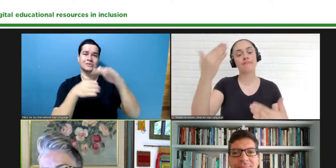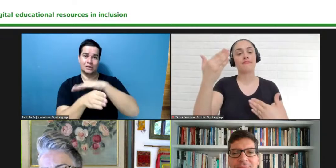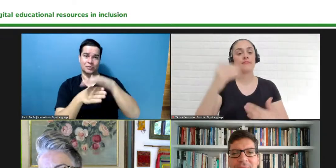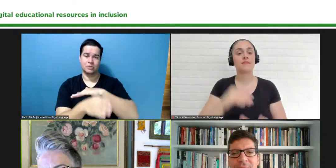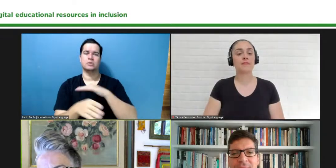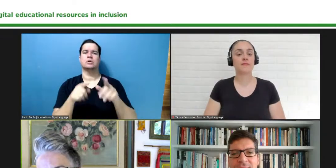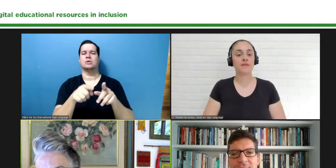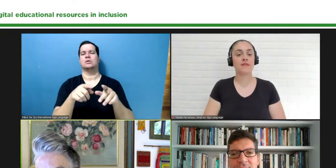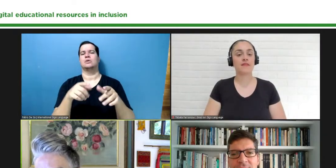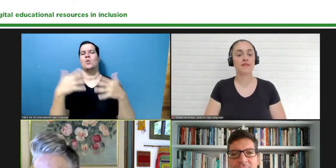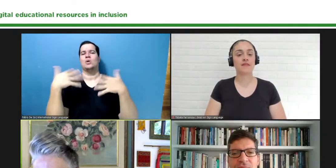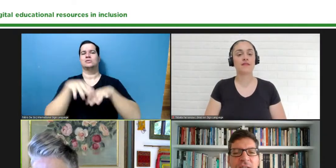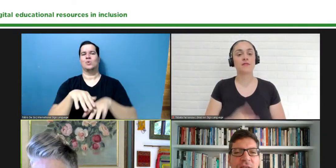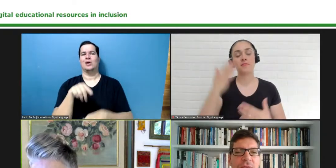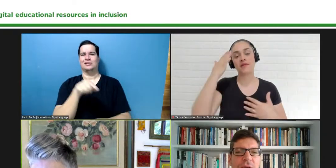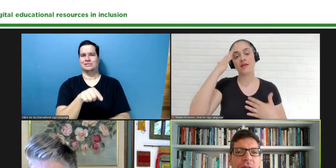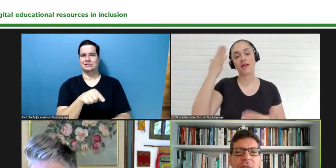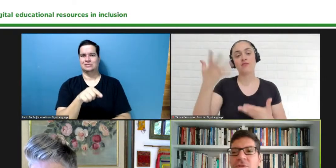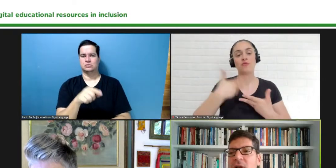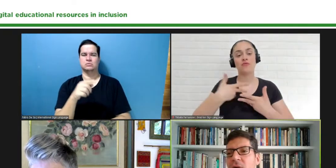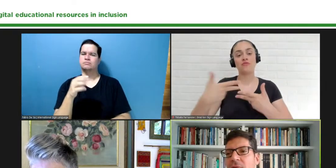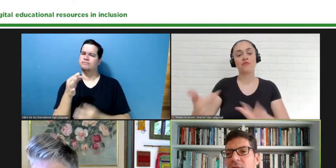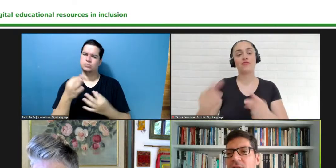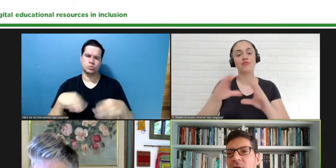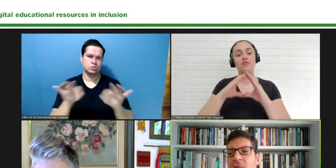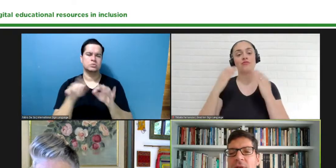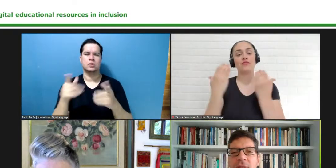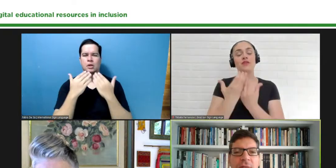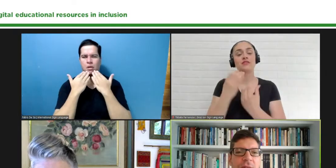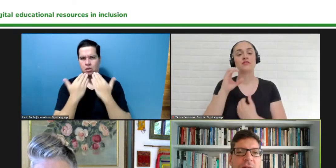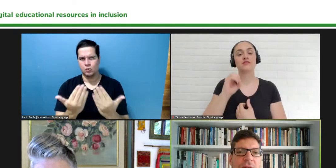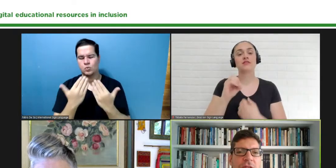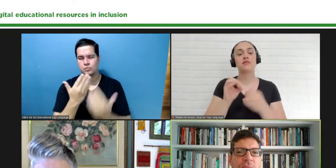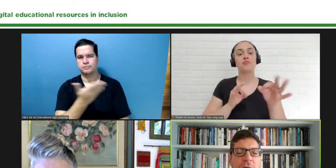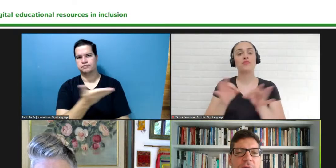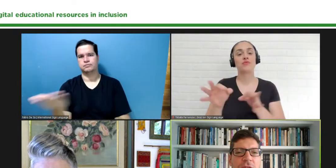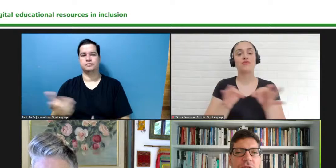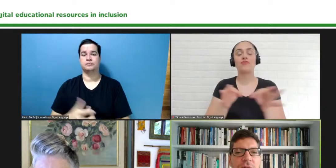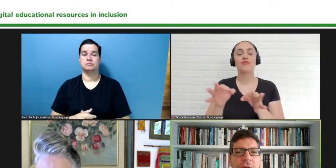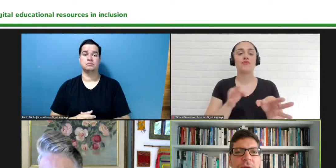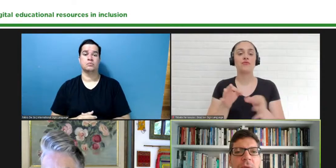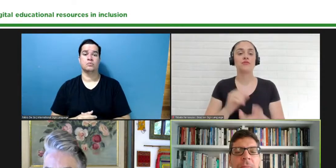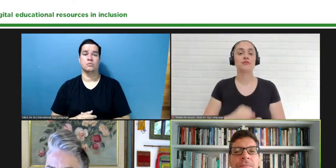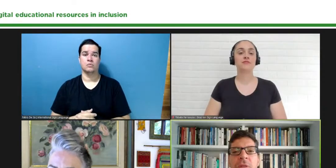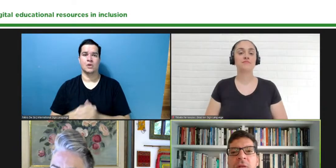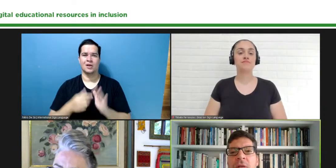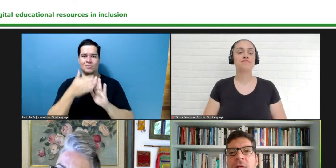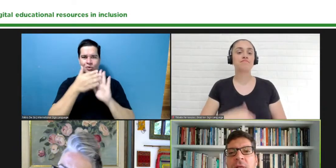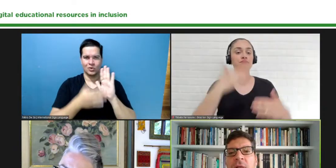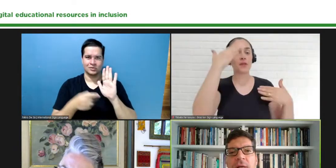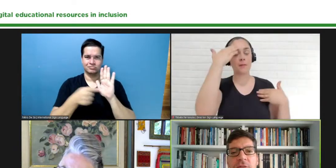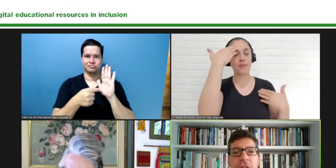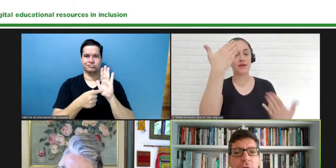Project Conference. Thank you, Claudia. Always inspiring to hear you.